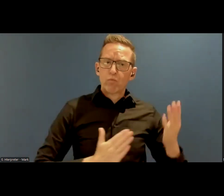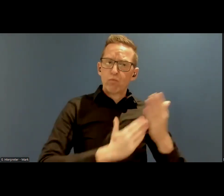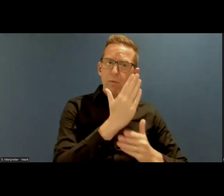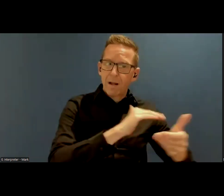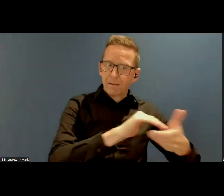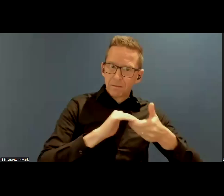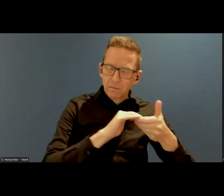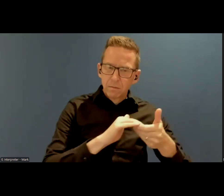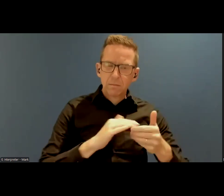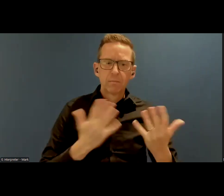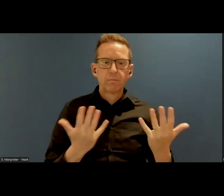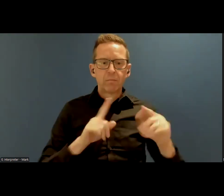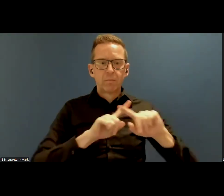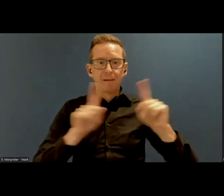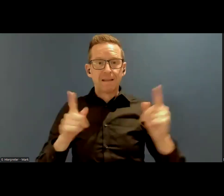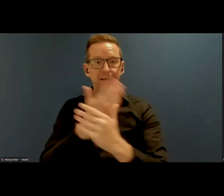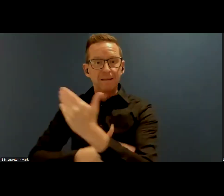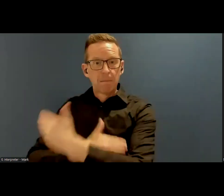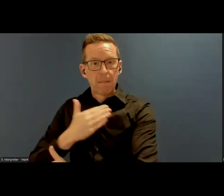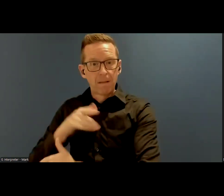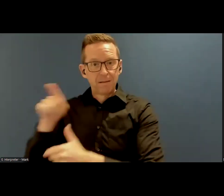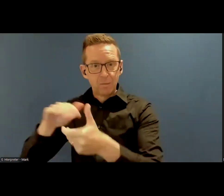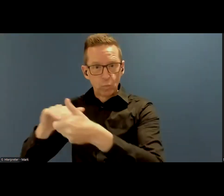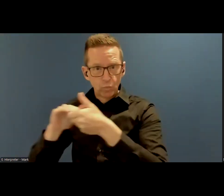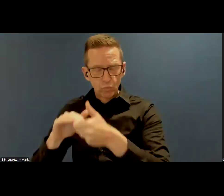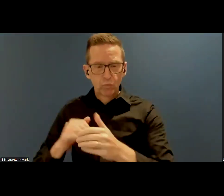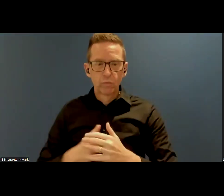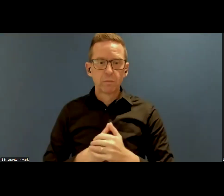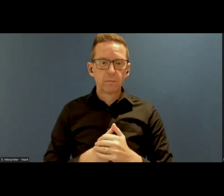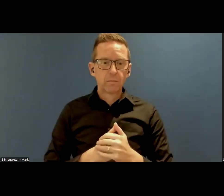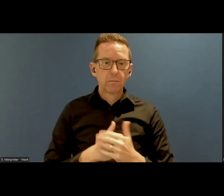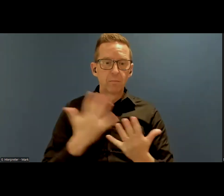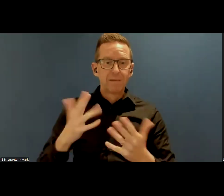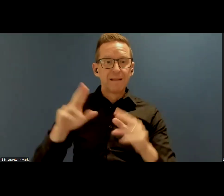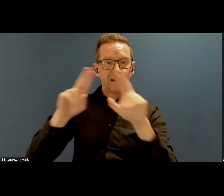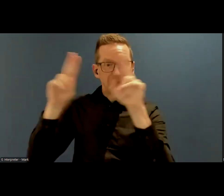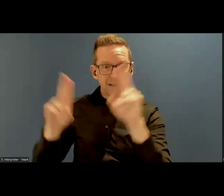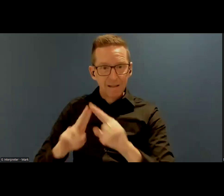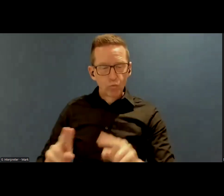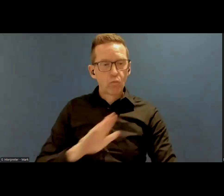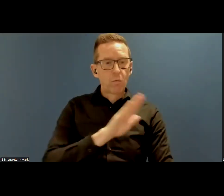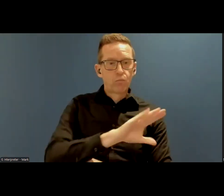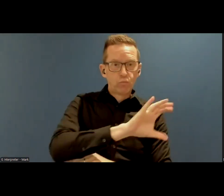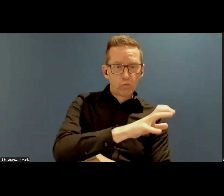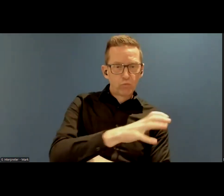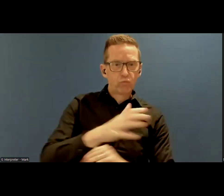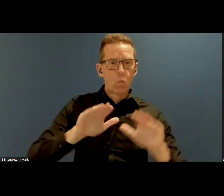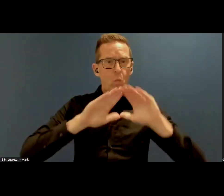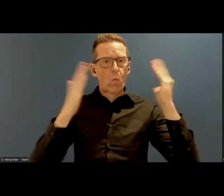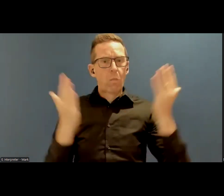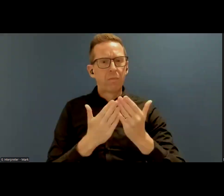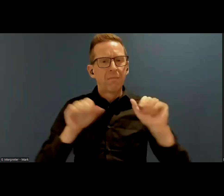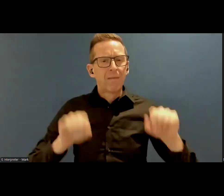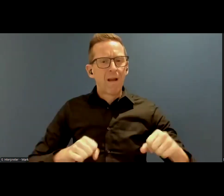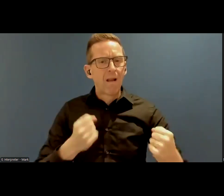the cross-disability movements, both within the nation, the region, as well as globally. And we can